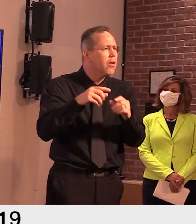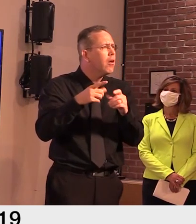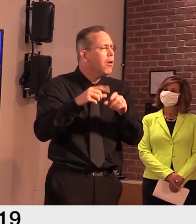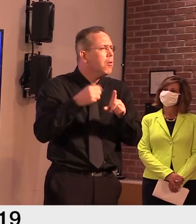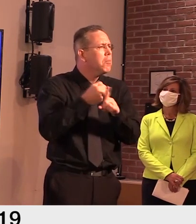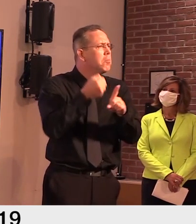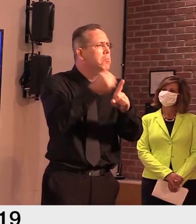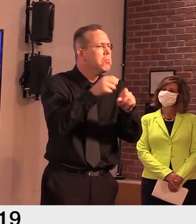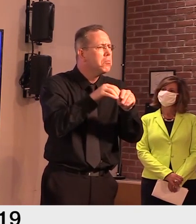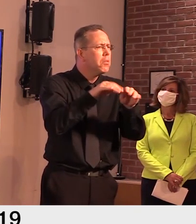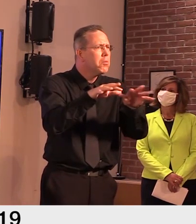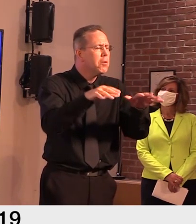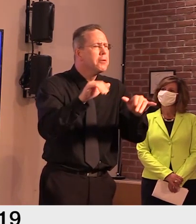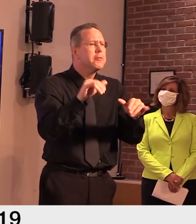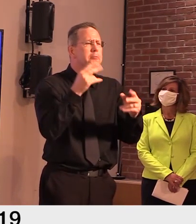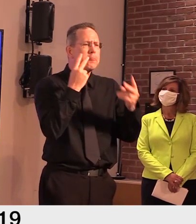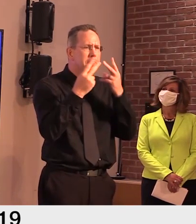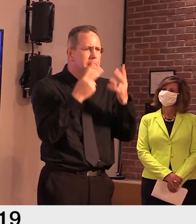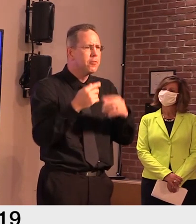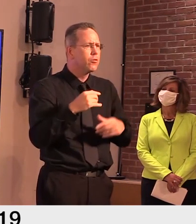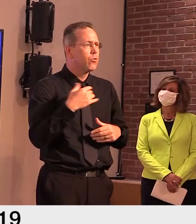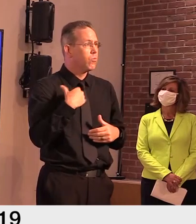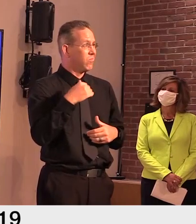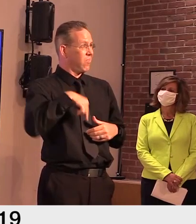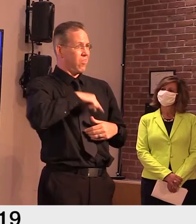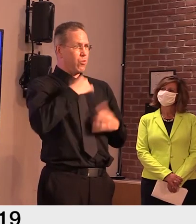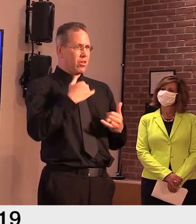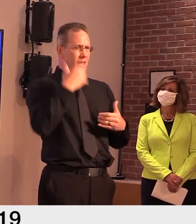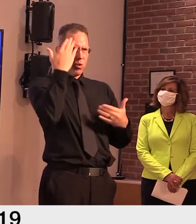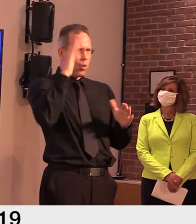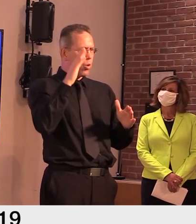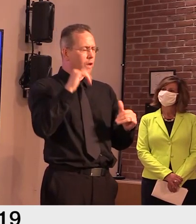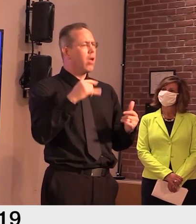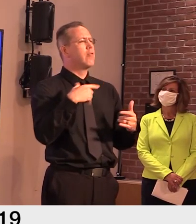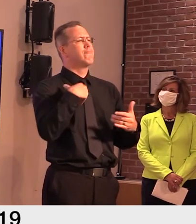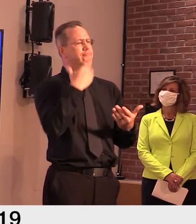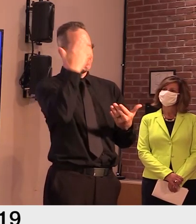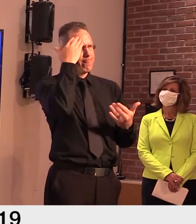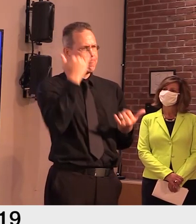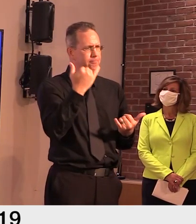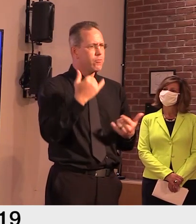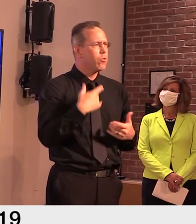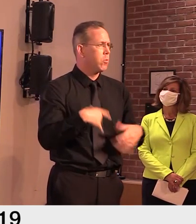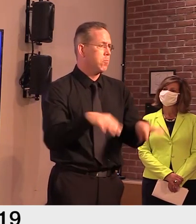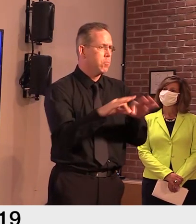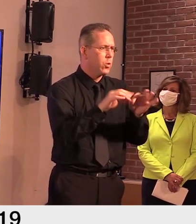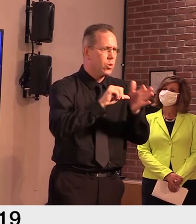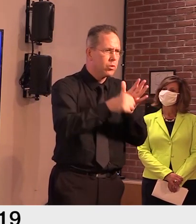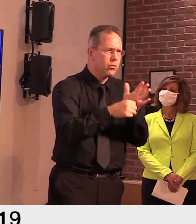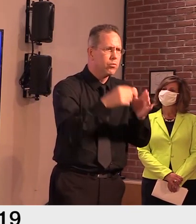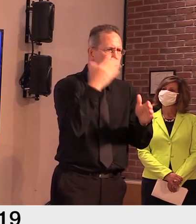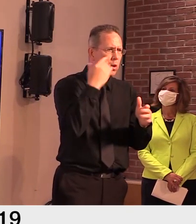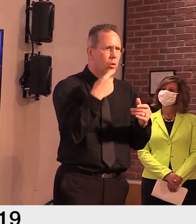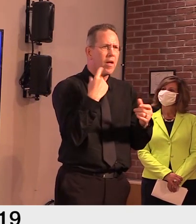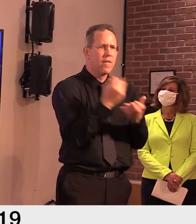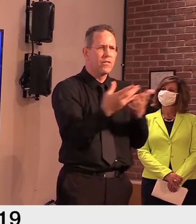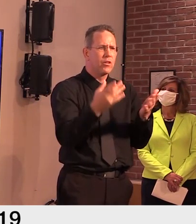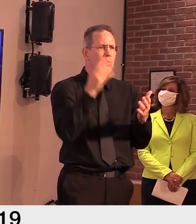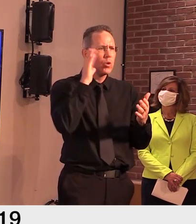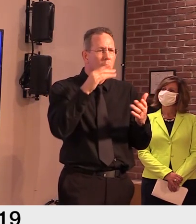much to know about the history of discrimination in the West, the legacy and the impact of slavery